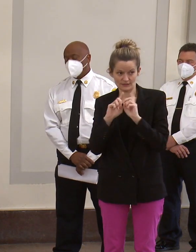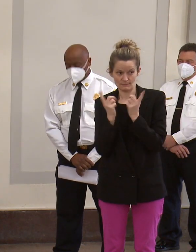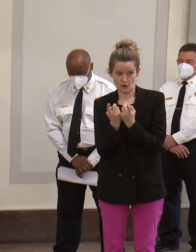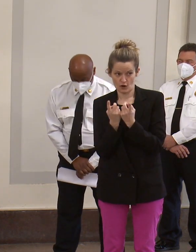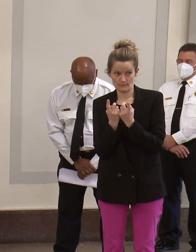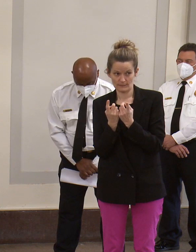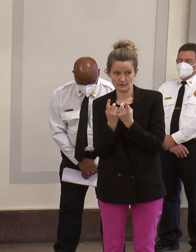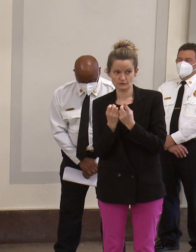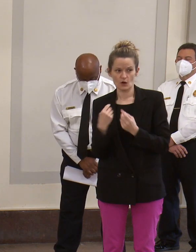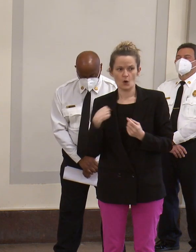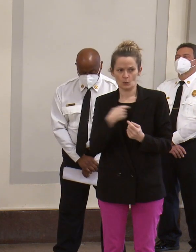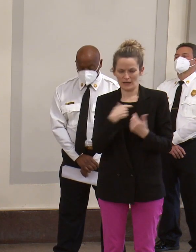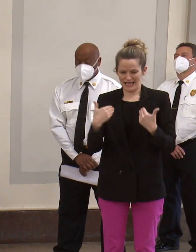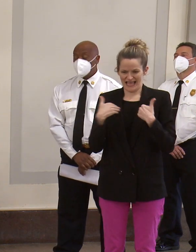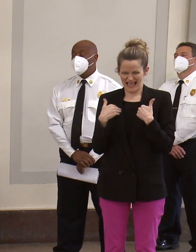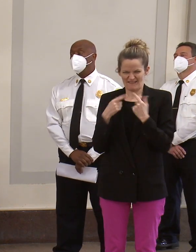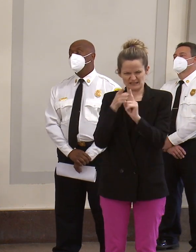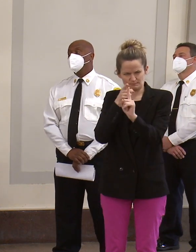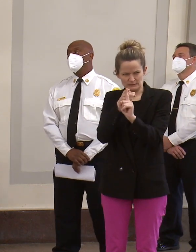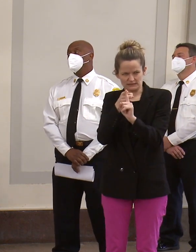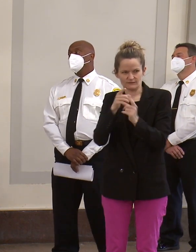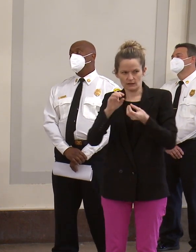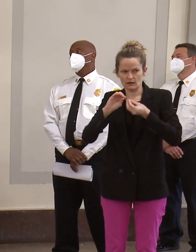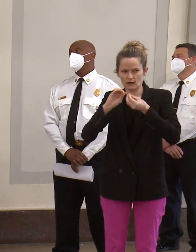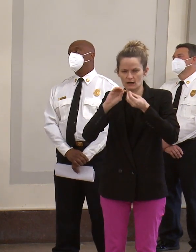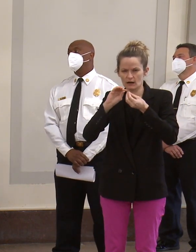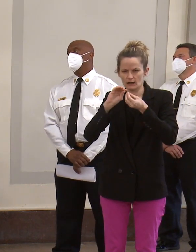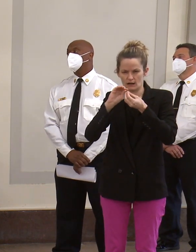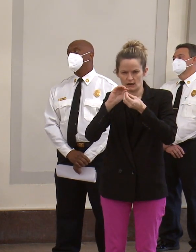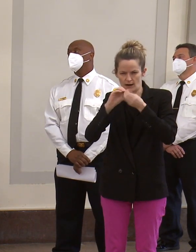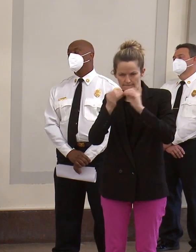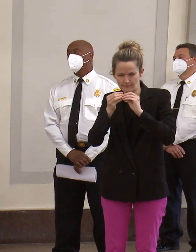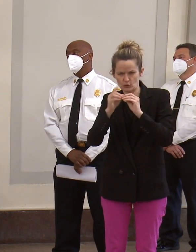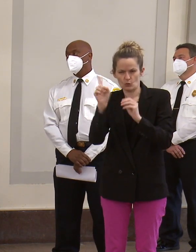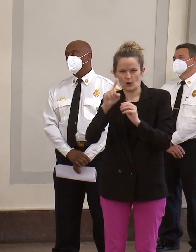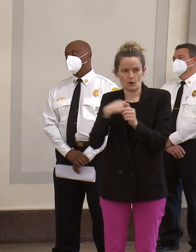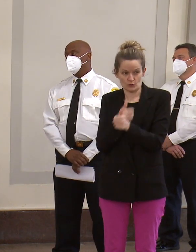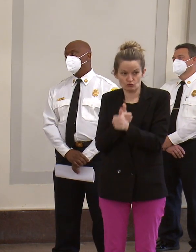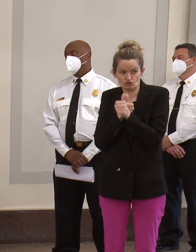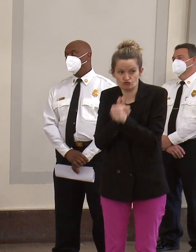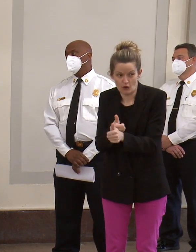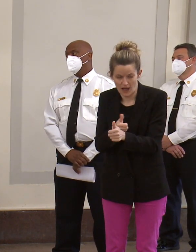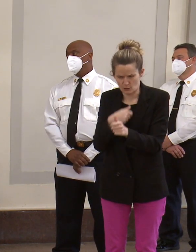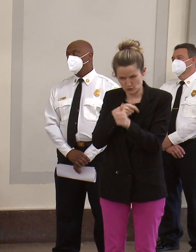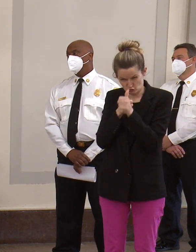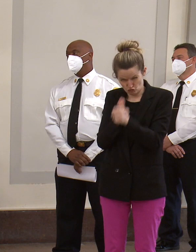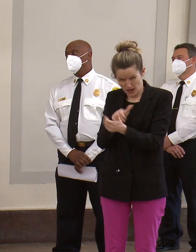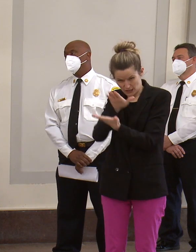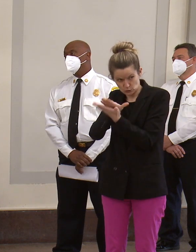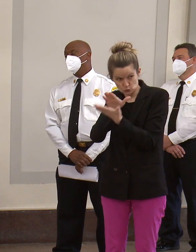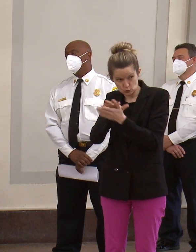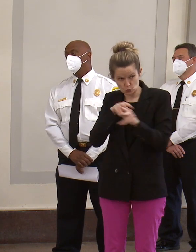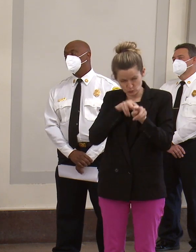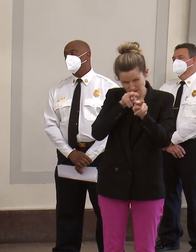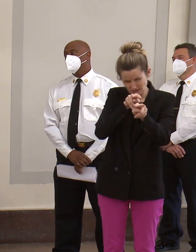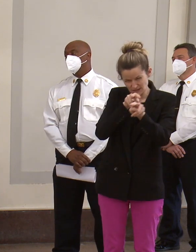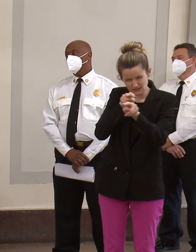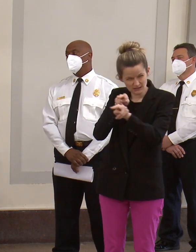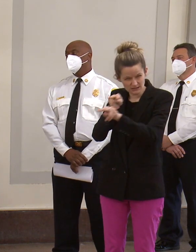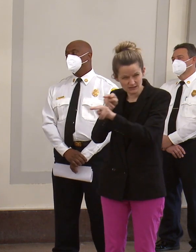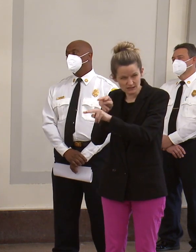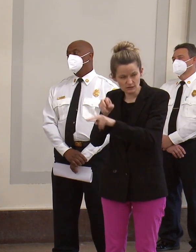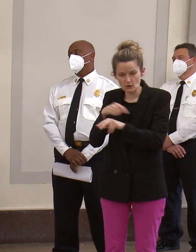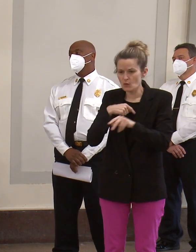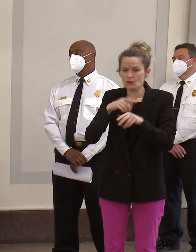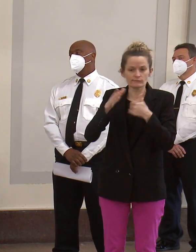that are focused on schools. We know that city schools have been doing what's called surveillance testing, where they test people weekly, symptomatic or